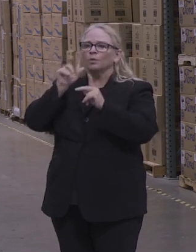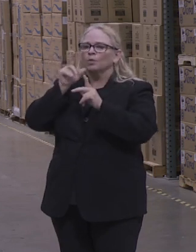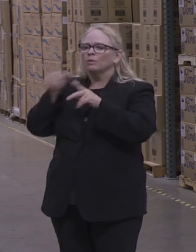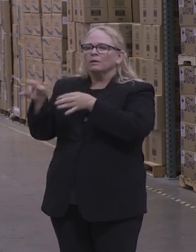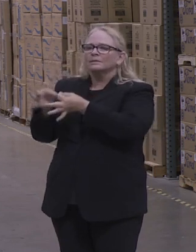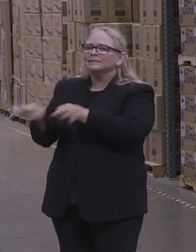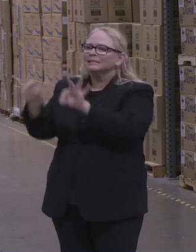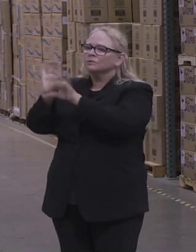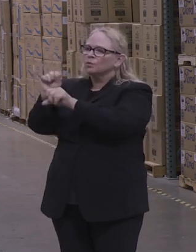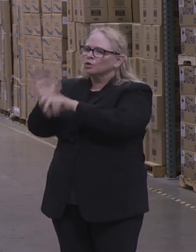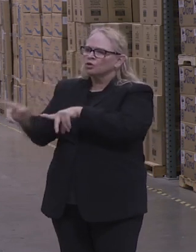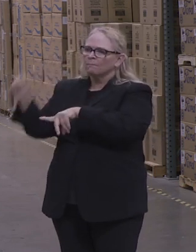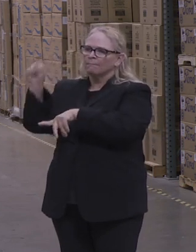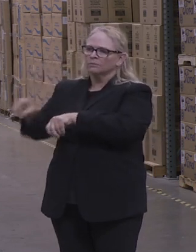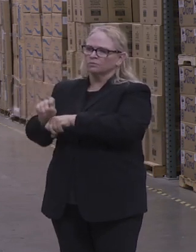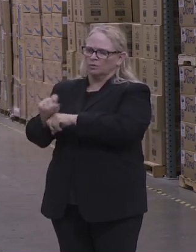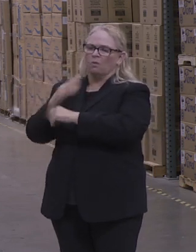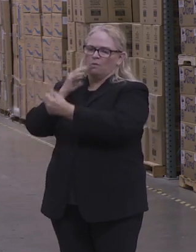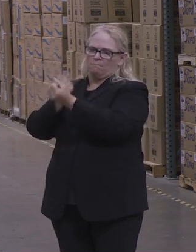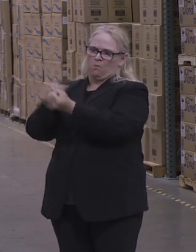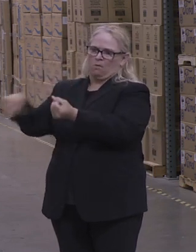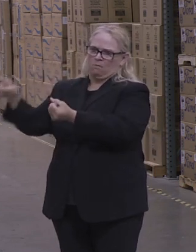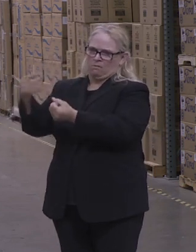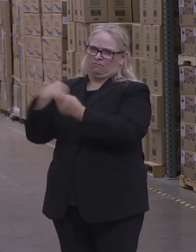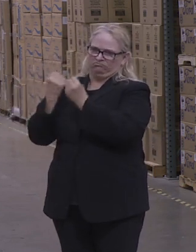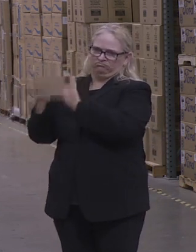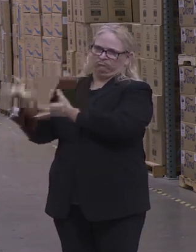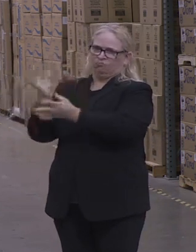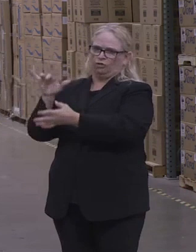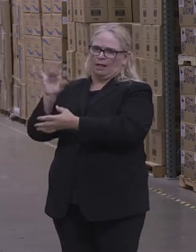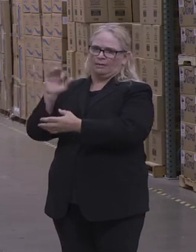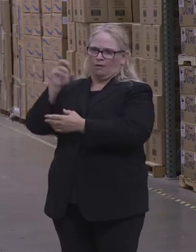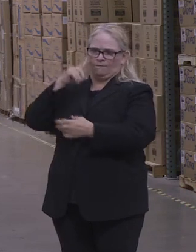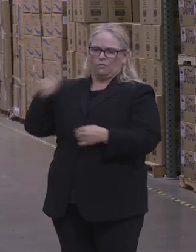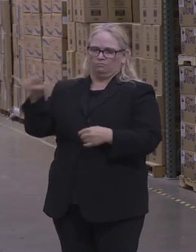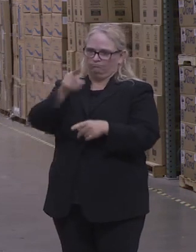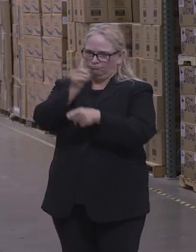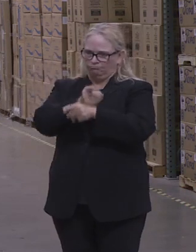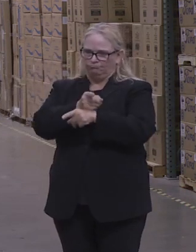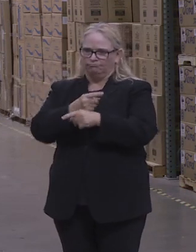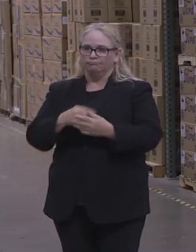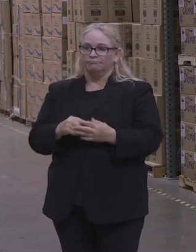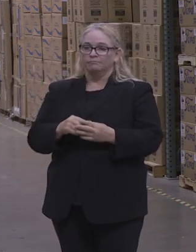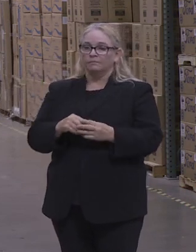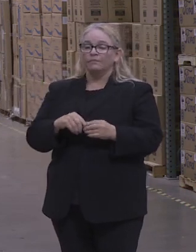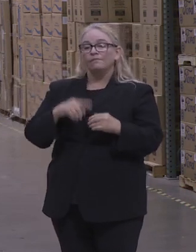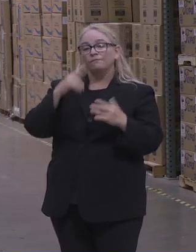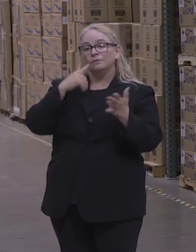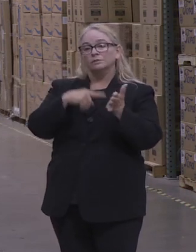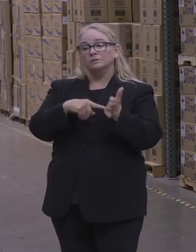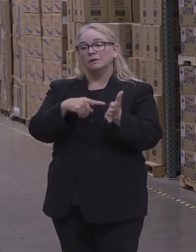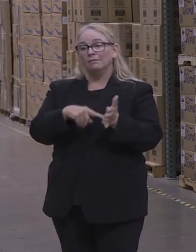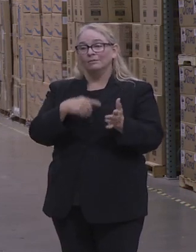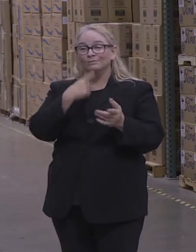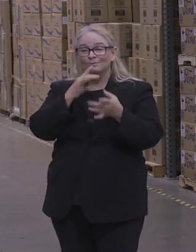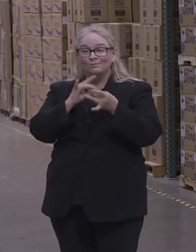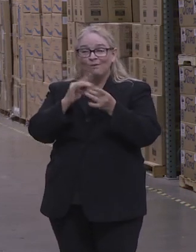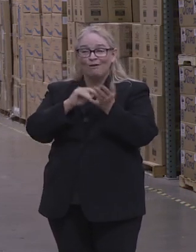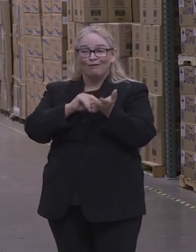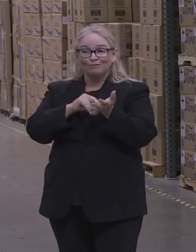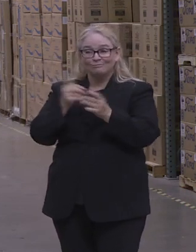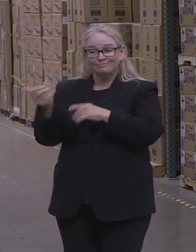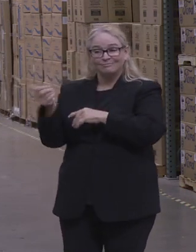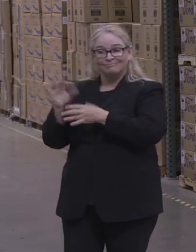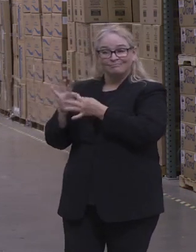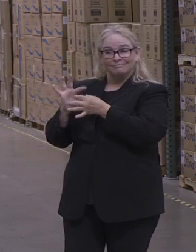we define essential workers have traditionally, I've talked in terms of a nurse with a 4-year-old, how essential that nurse is and